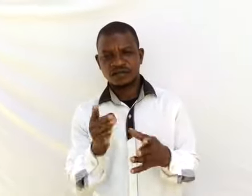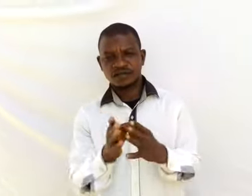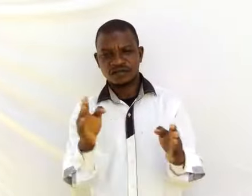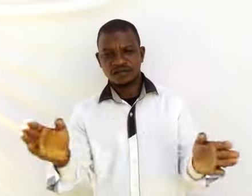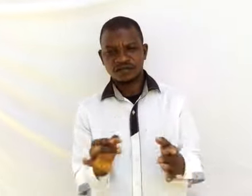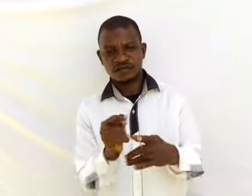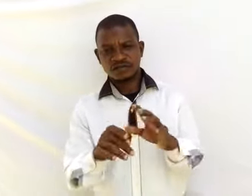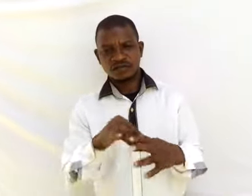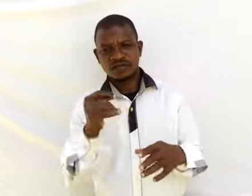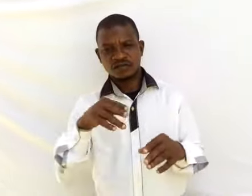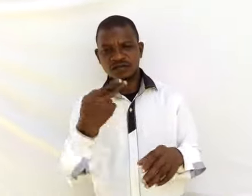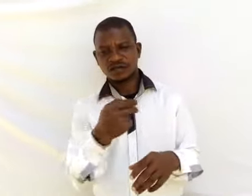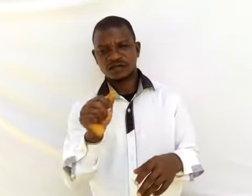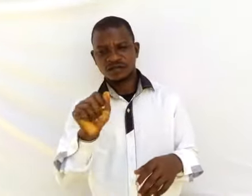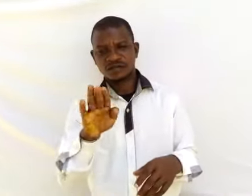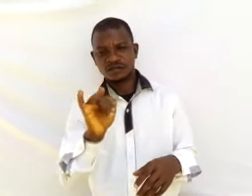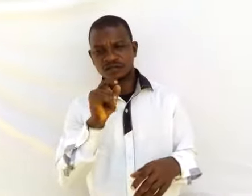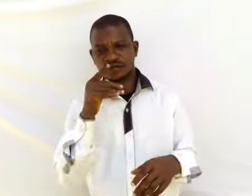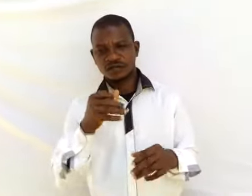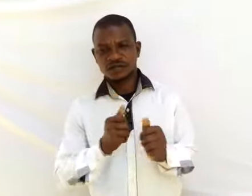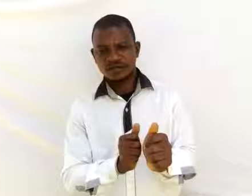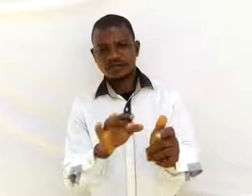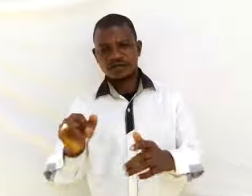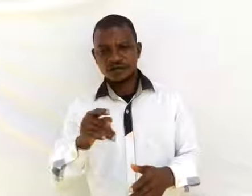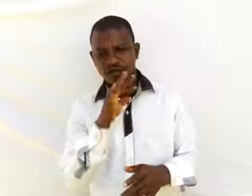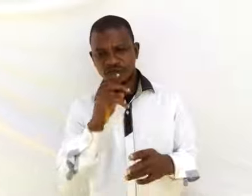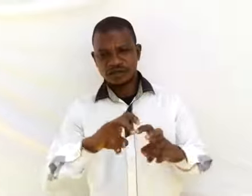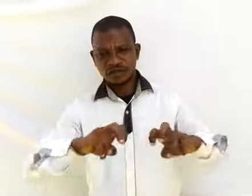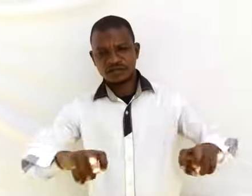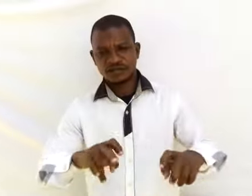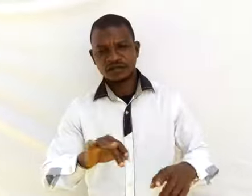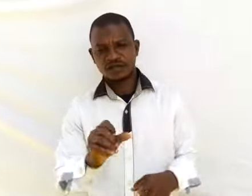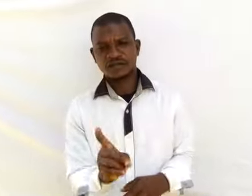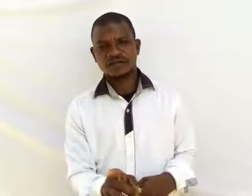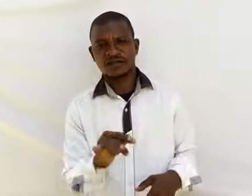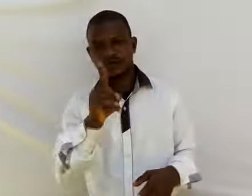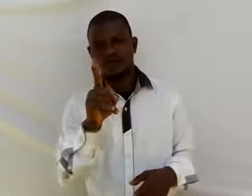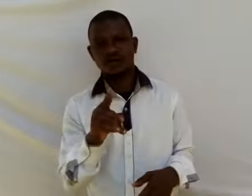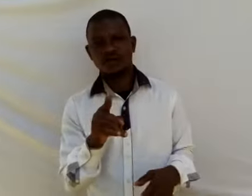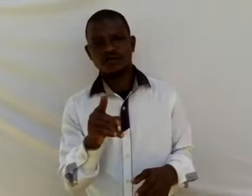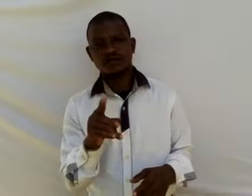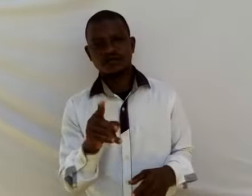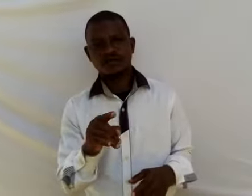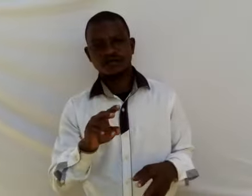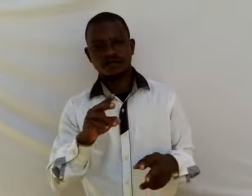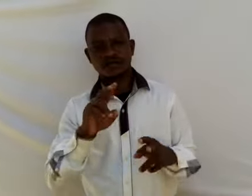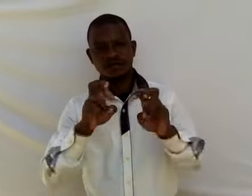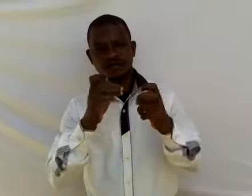habitat, the following are investigated. 1. Types of